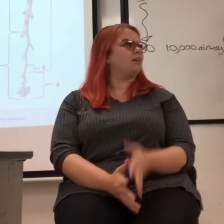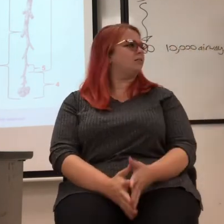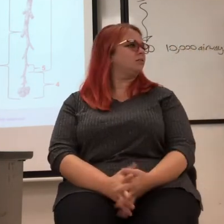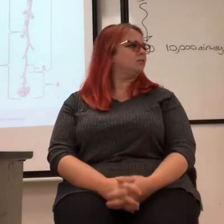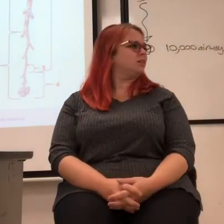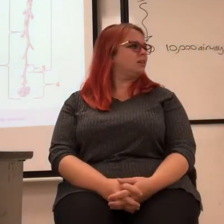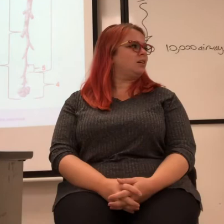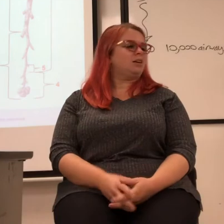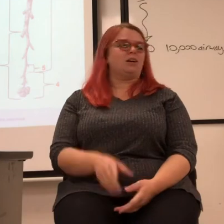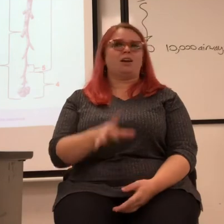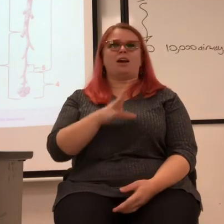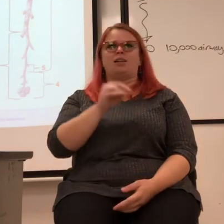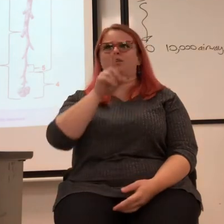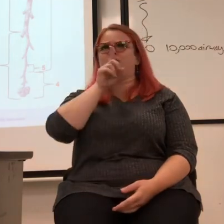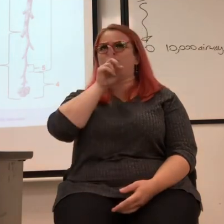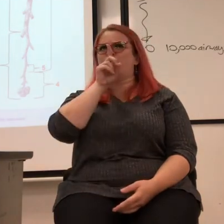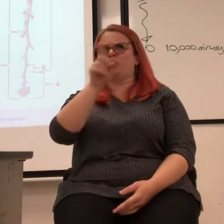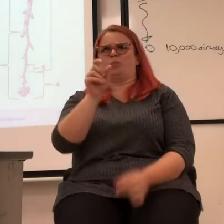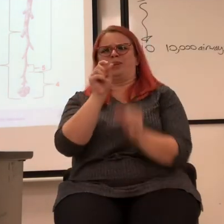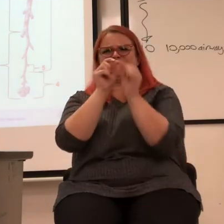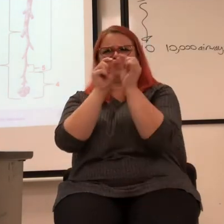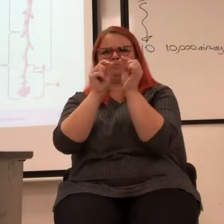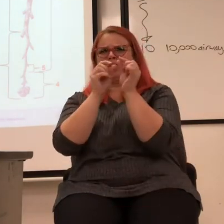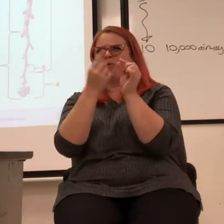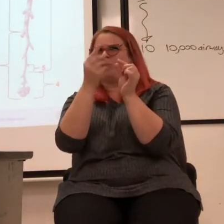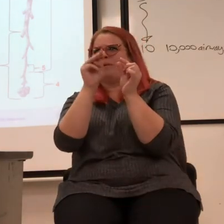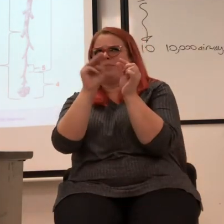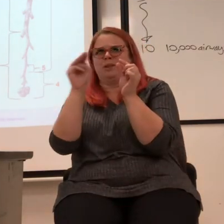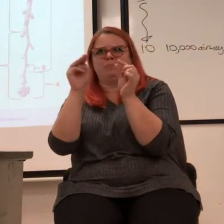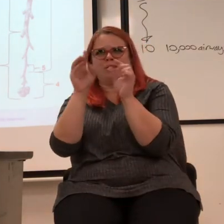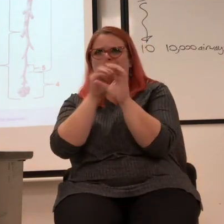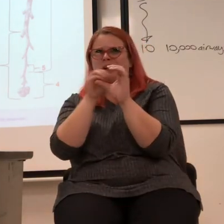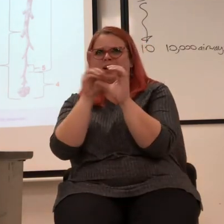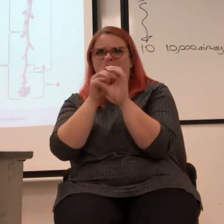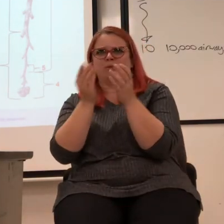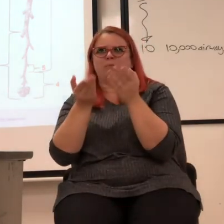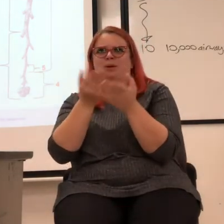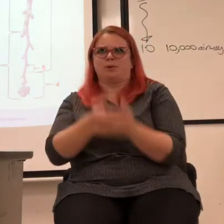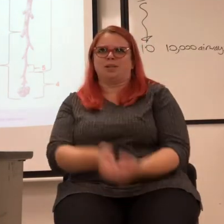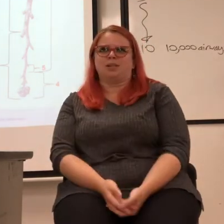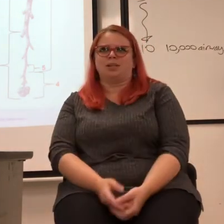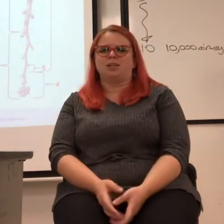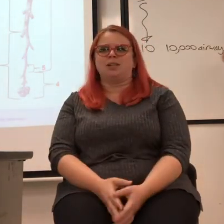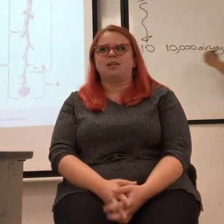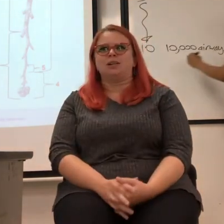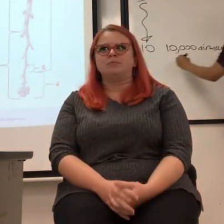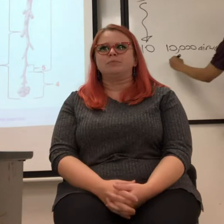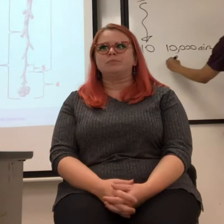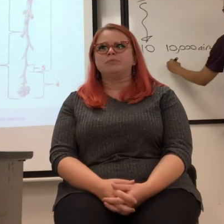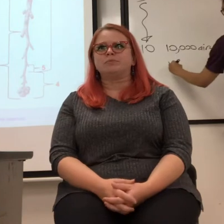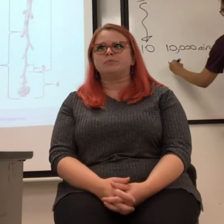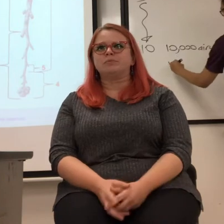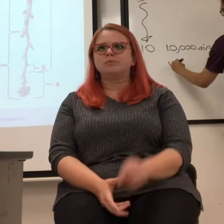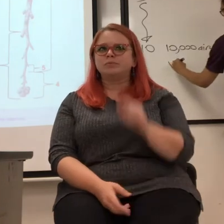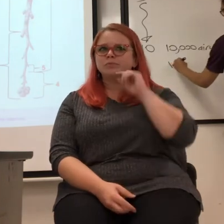And they're super small. They're like maybe a millimeter in diameter. Okay.